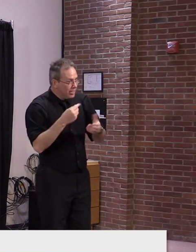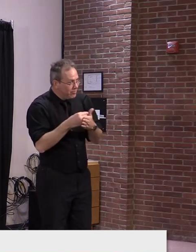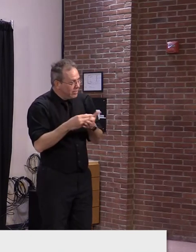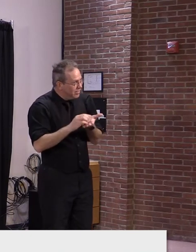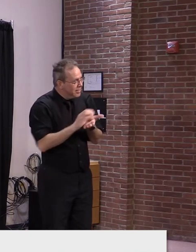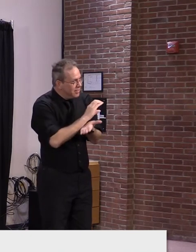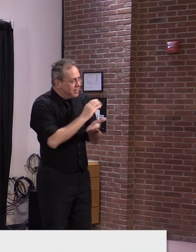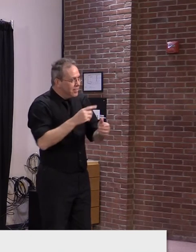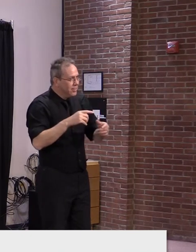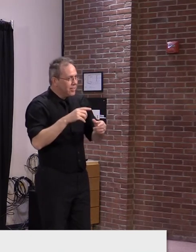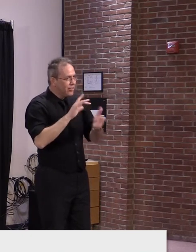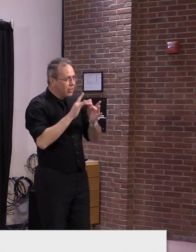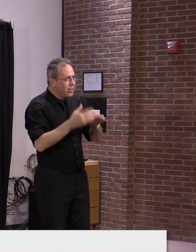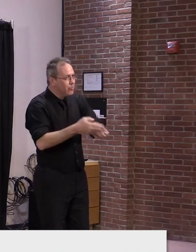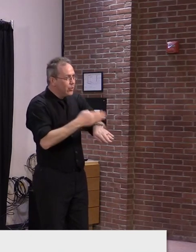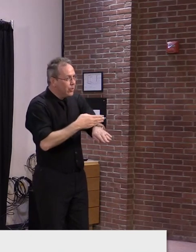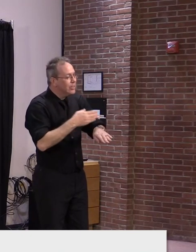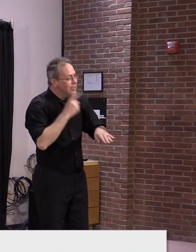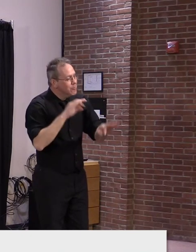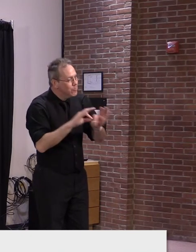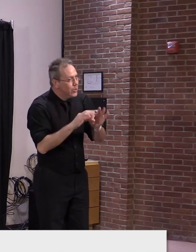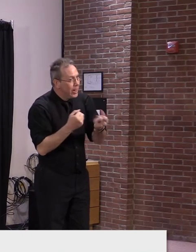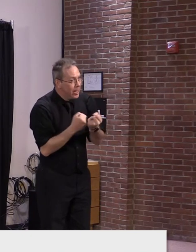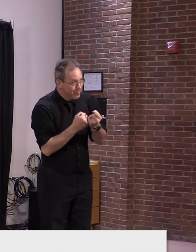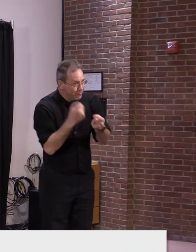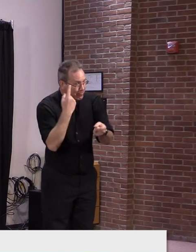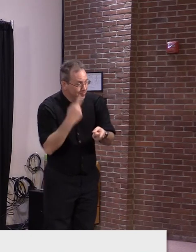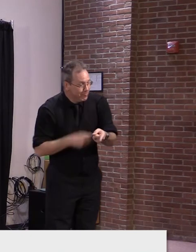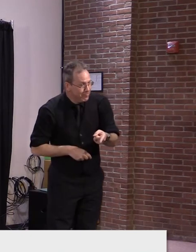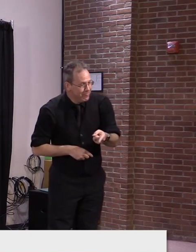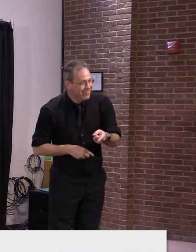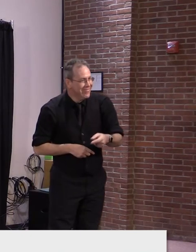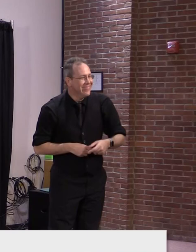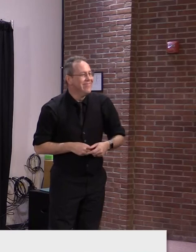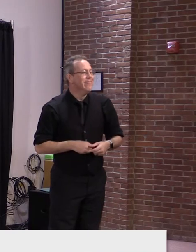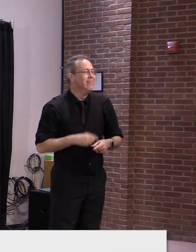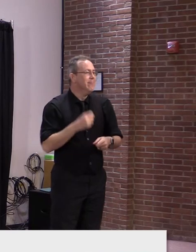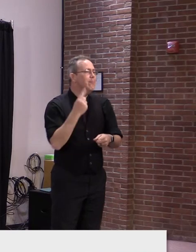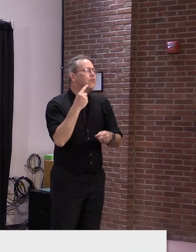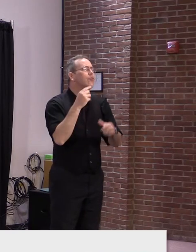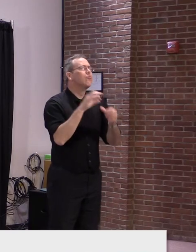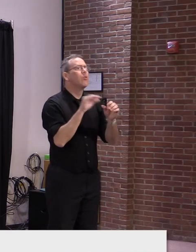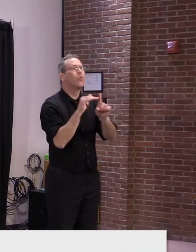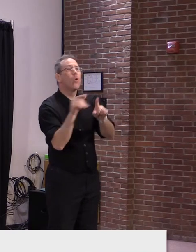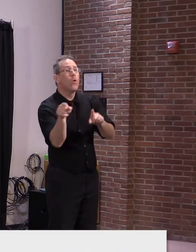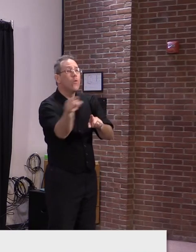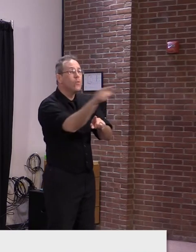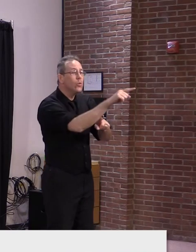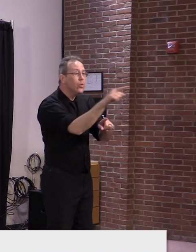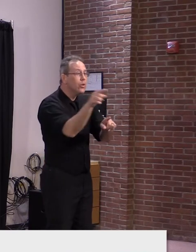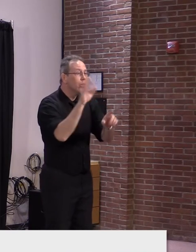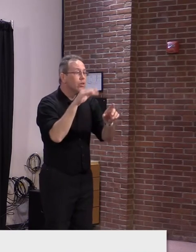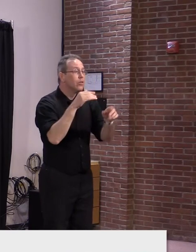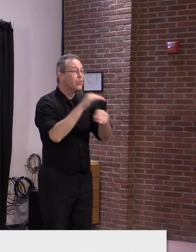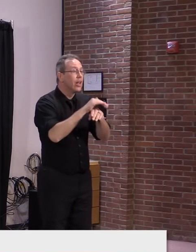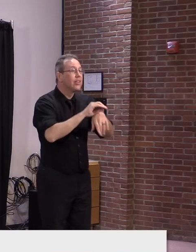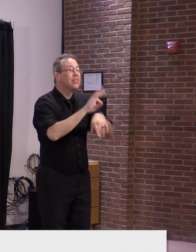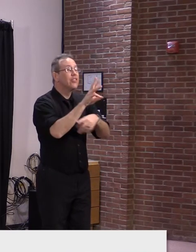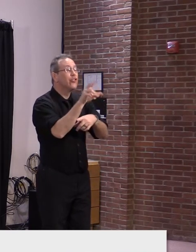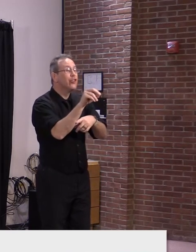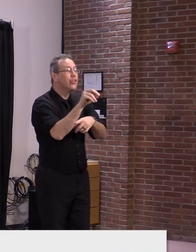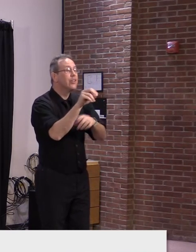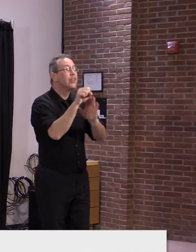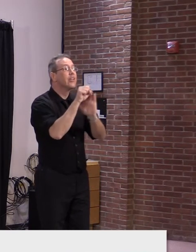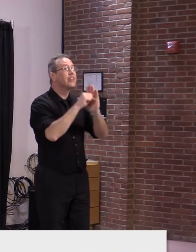That's important to us. But as well, I wanted to remind everyone that tonight at 6:30 on the State House steps,